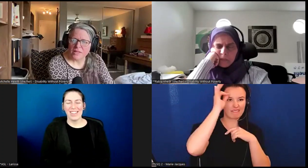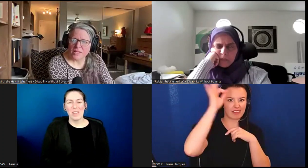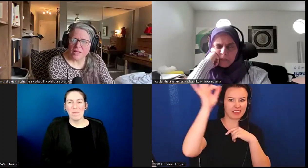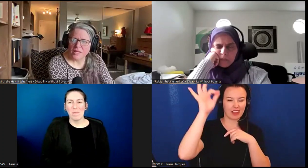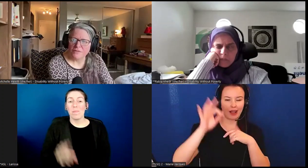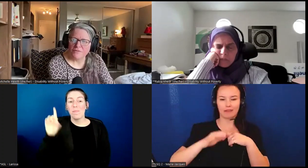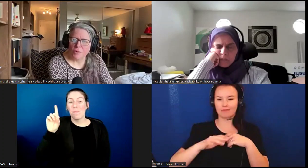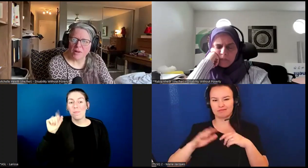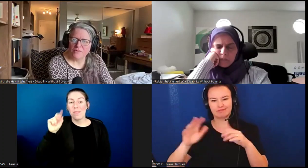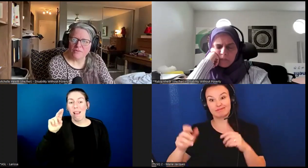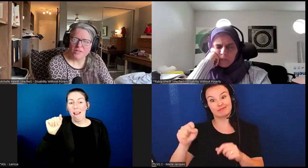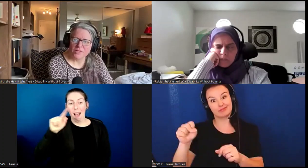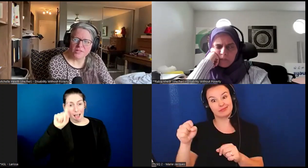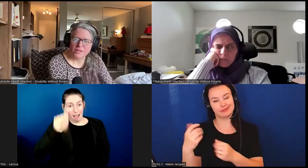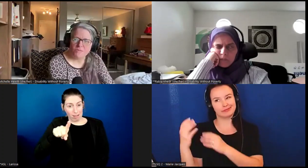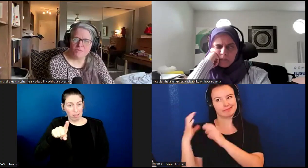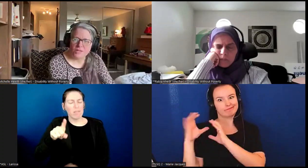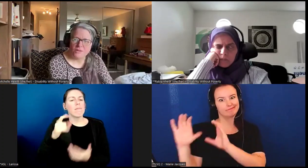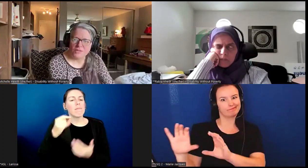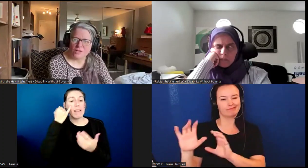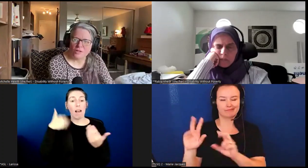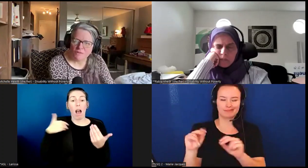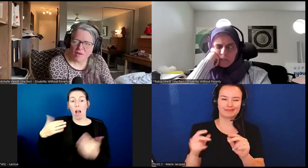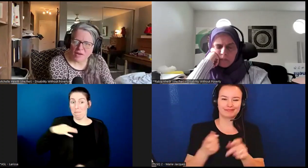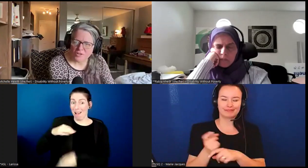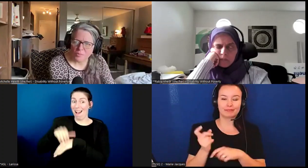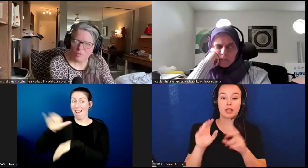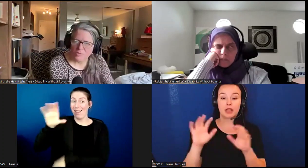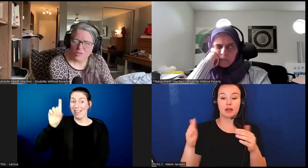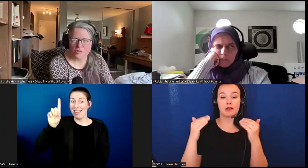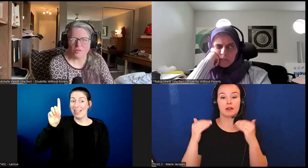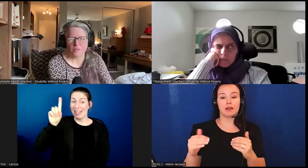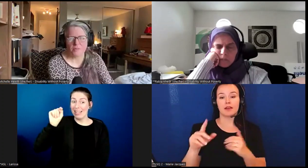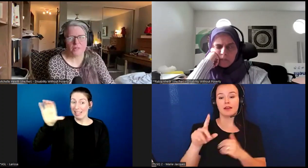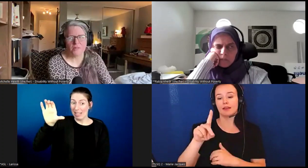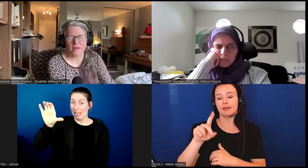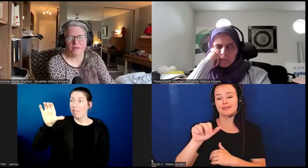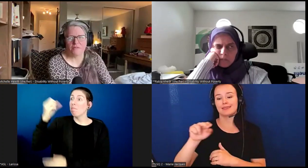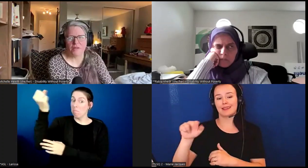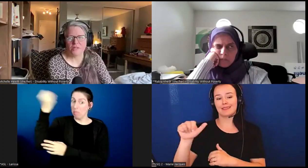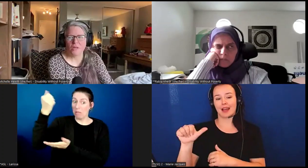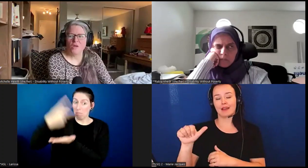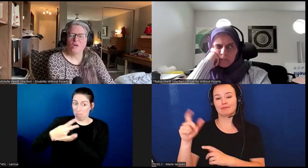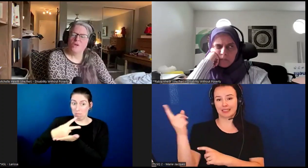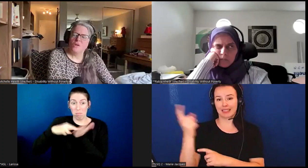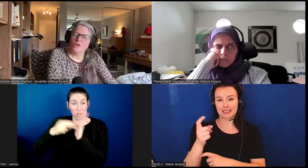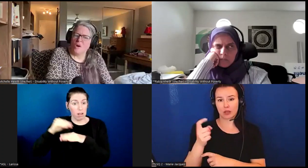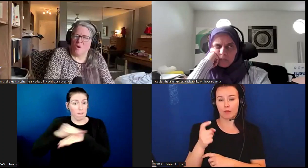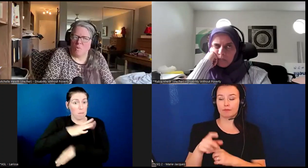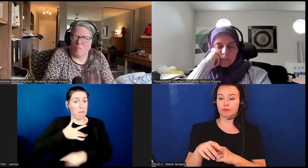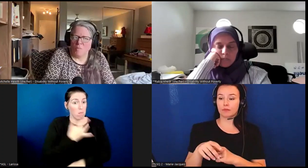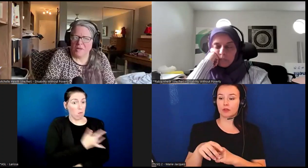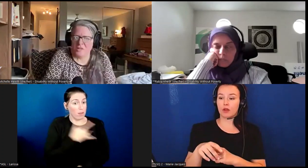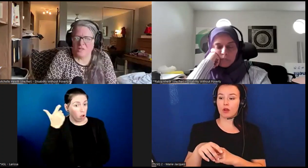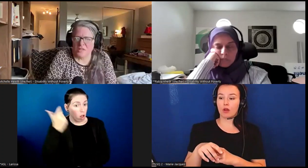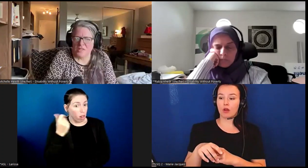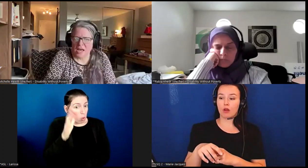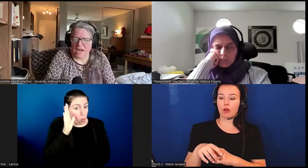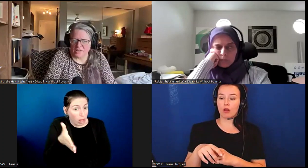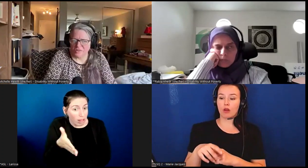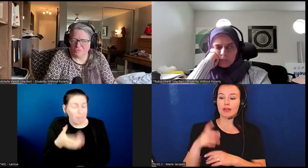Dana is asking, if you apply for DTC and receive it, it could affect your provincial disability benefits. No, because